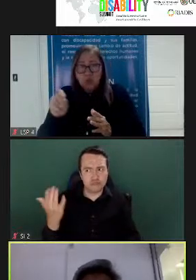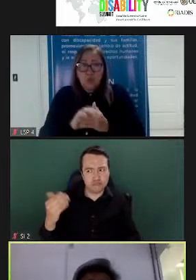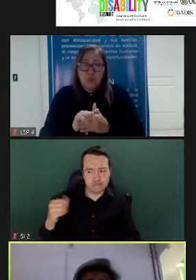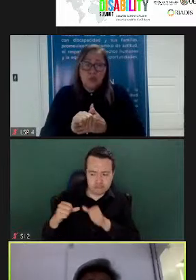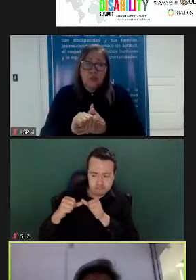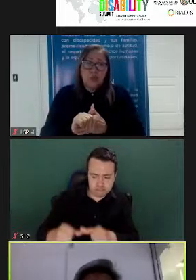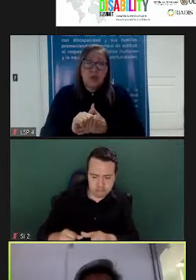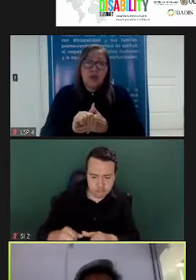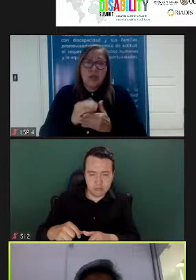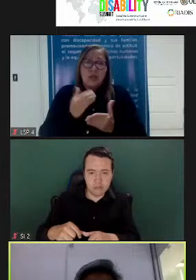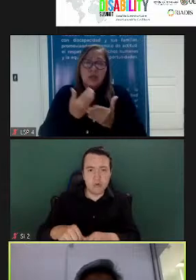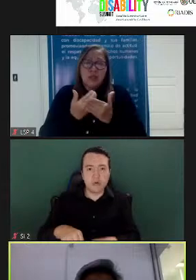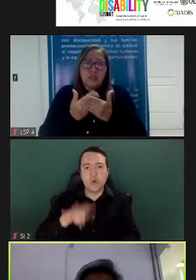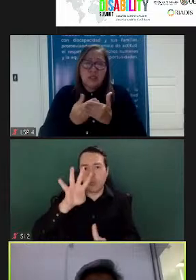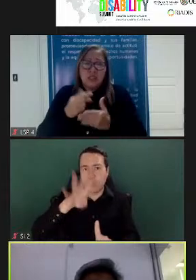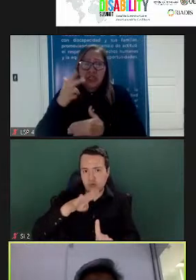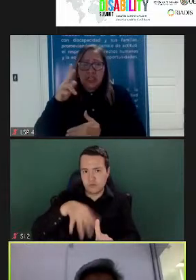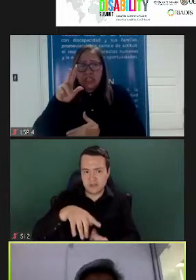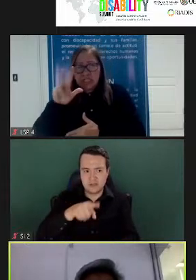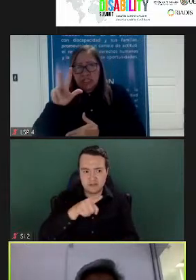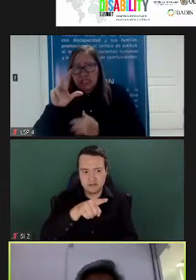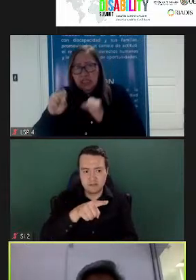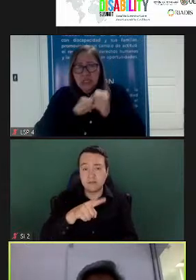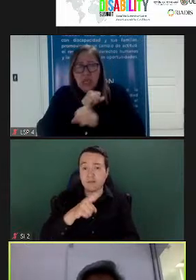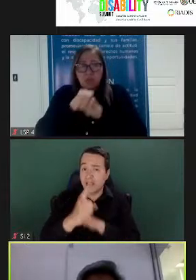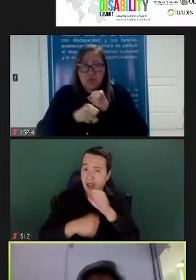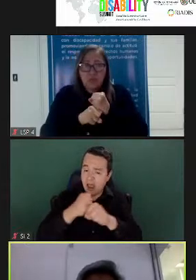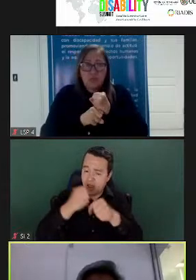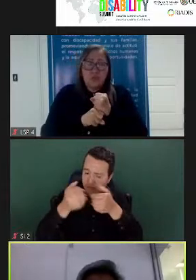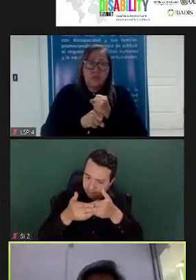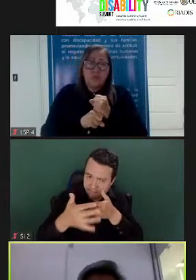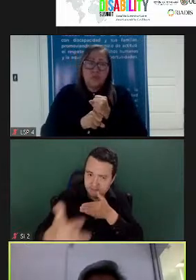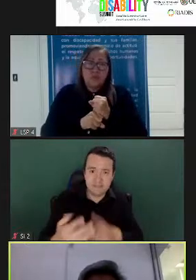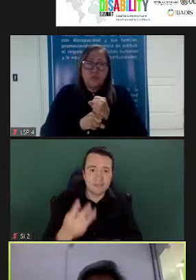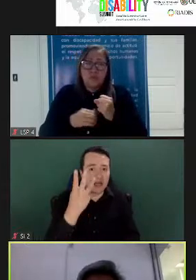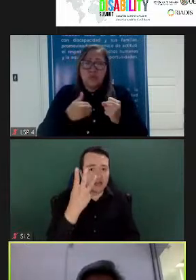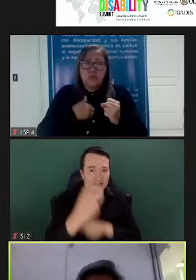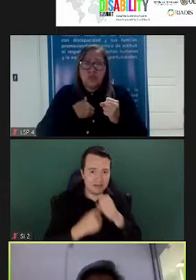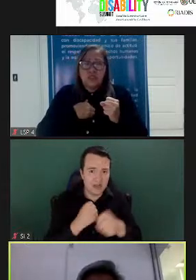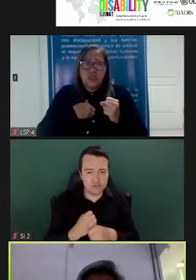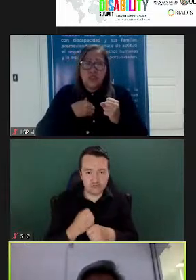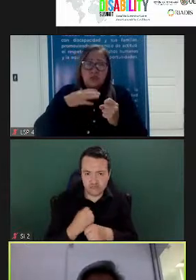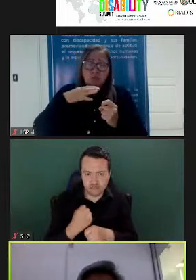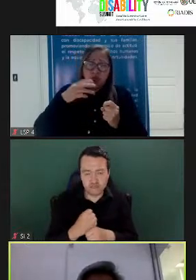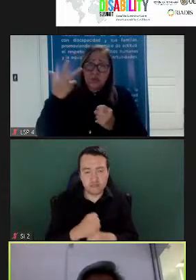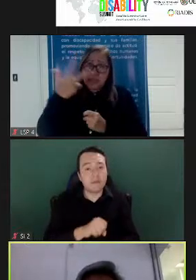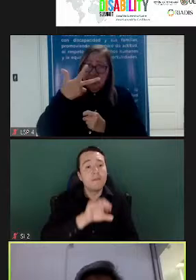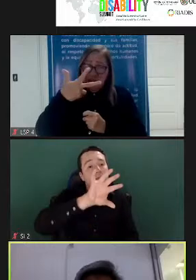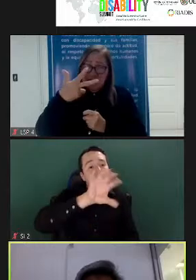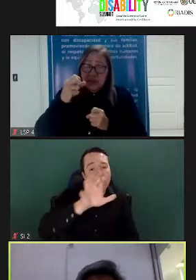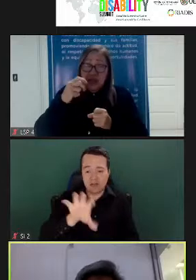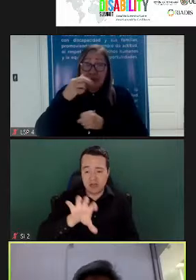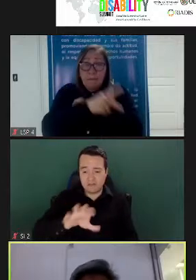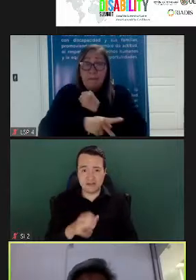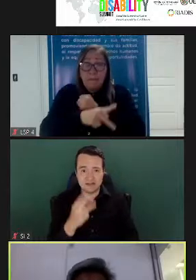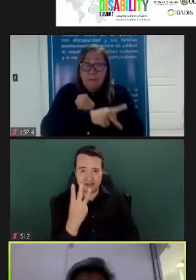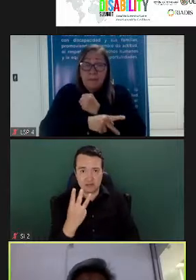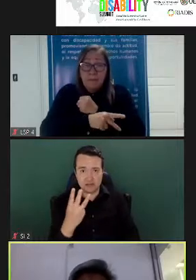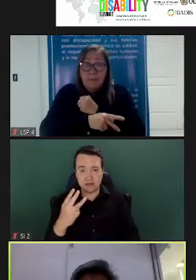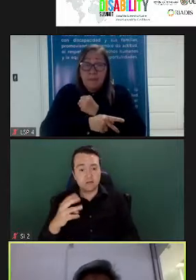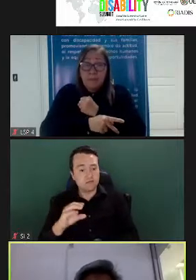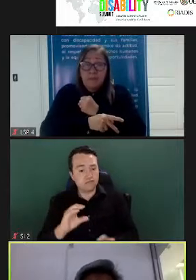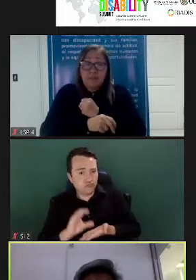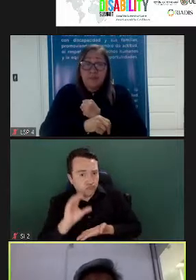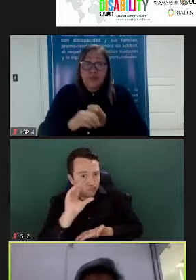2021 we have october 2021 it's gonna last for three years and we have coverage in all